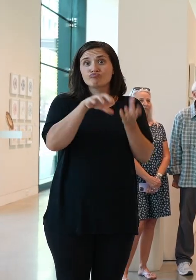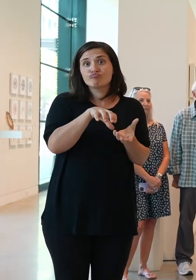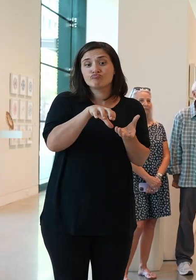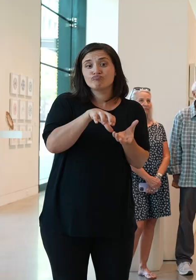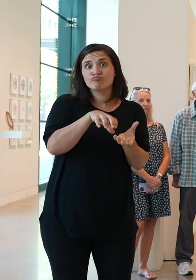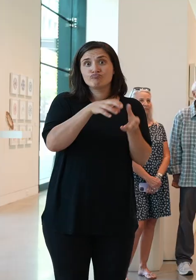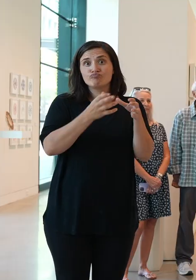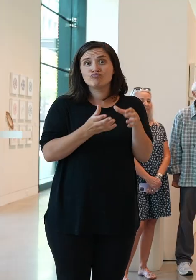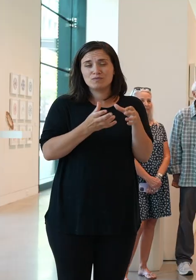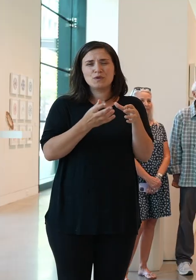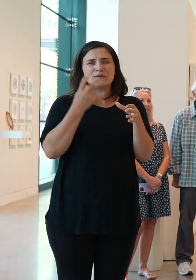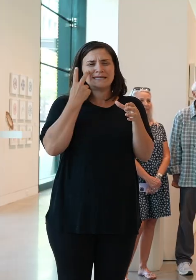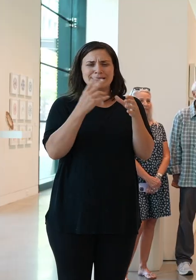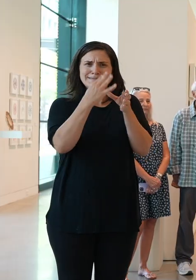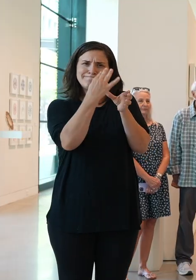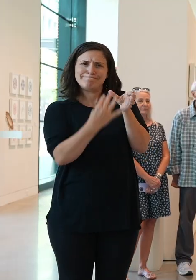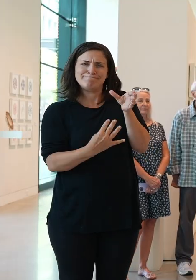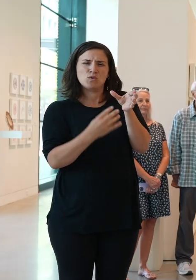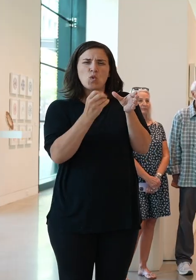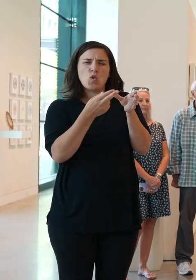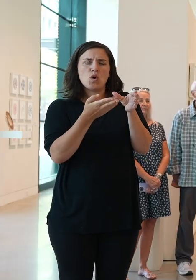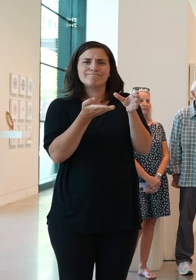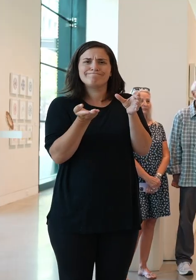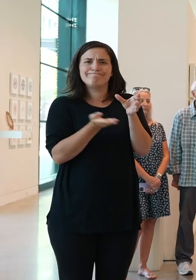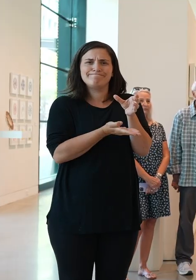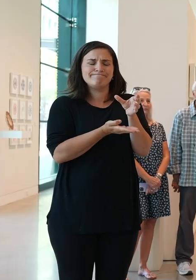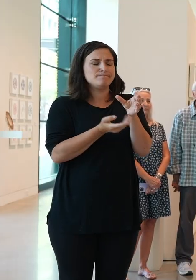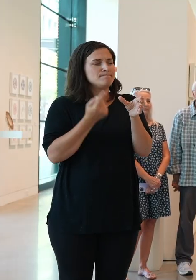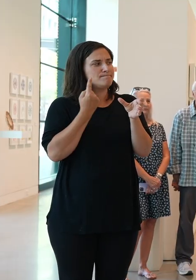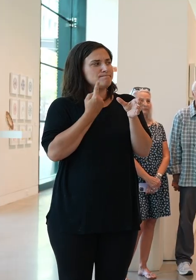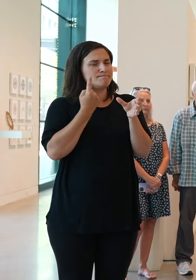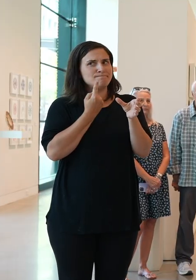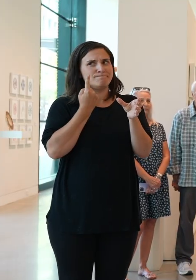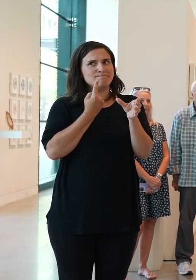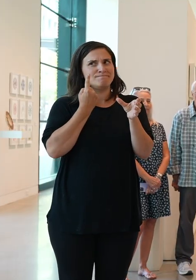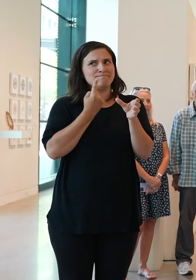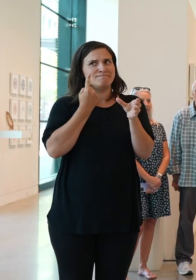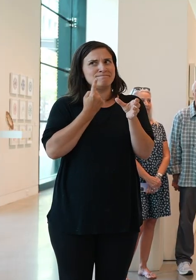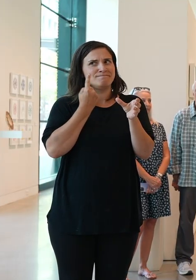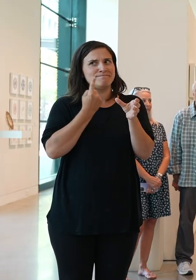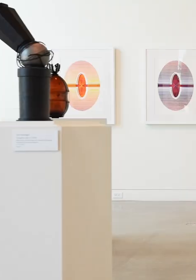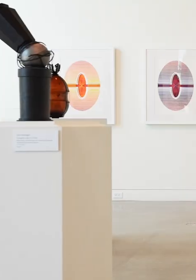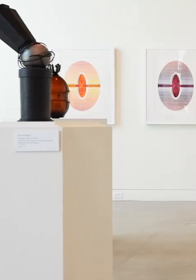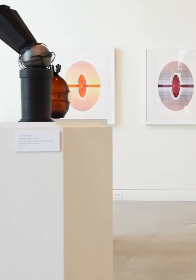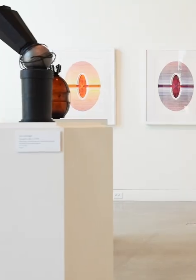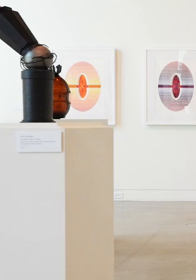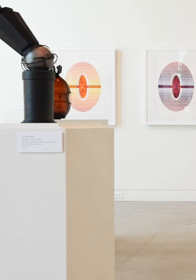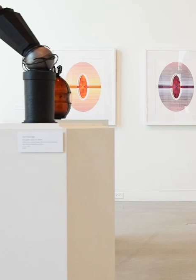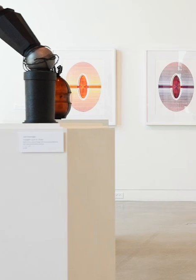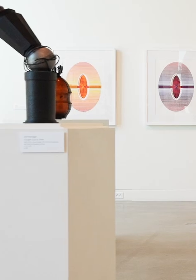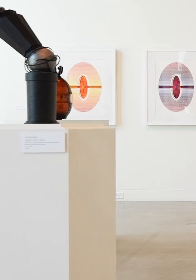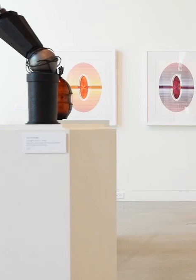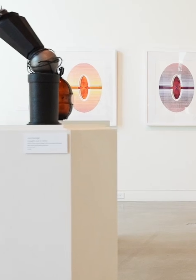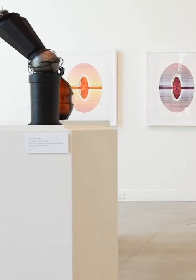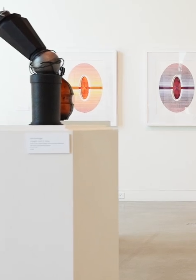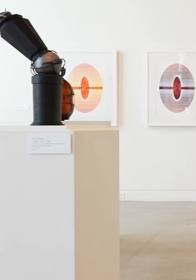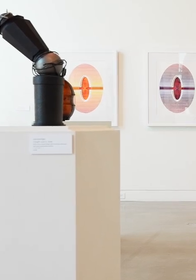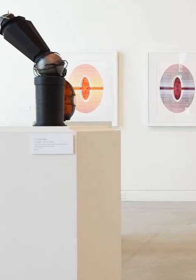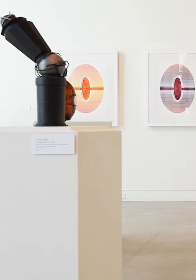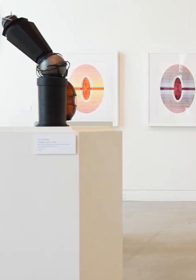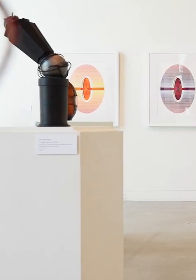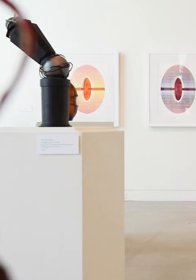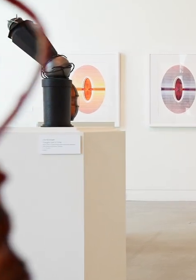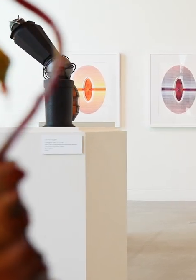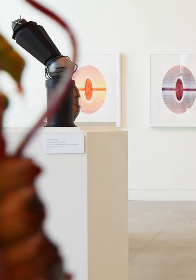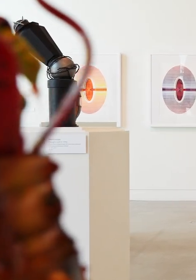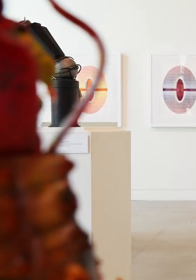in the middle, you can't, you know, so I tried to figure out something else to do with it. Over here is the